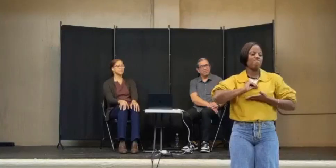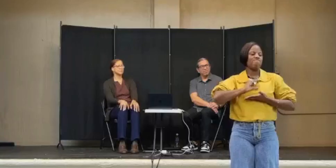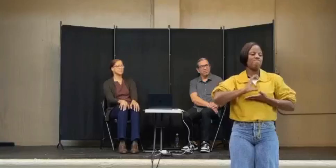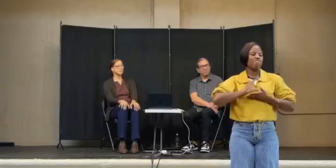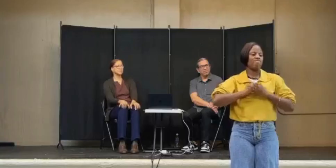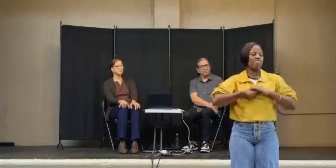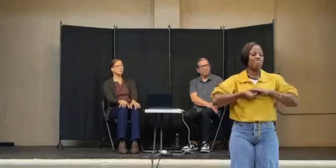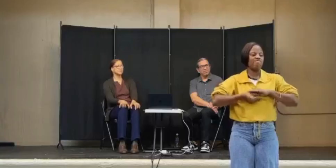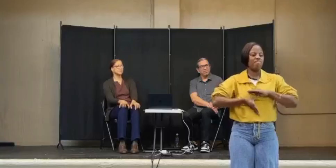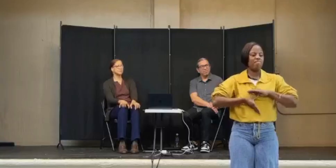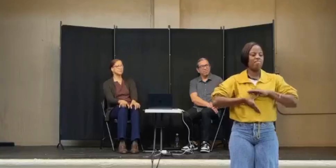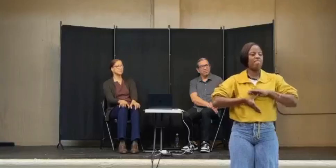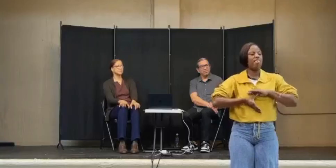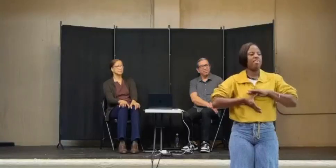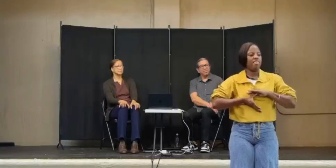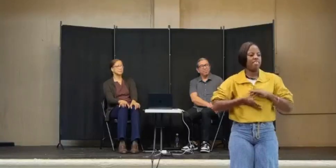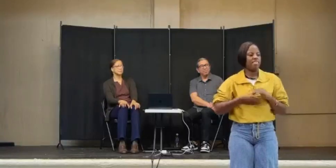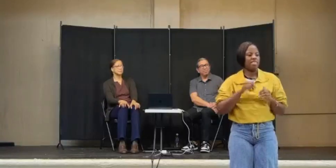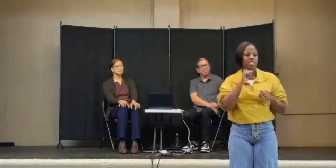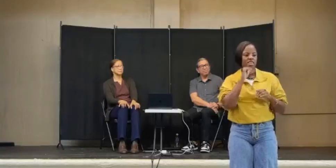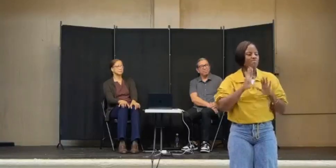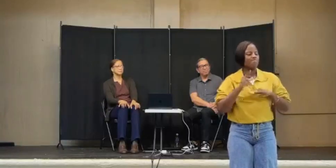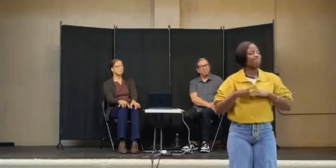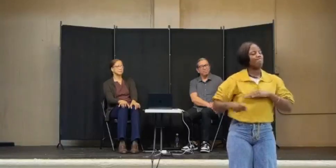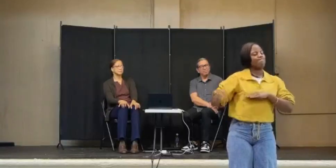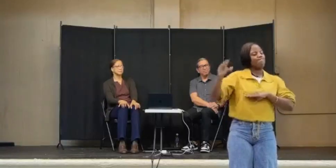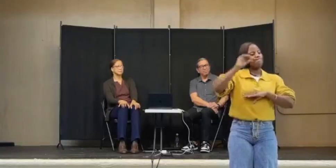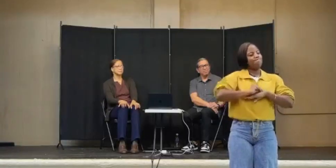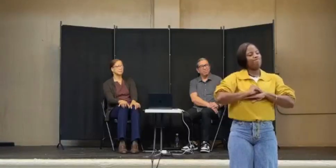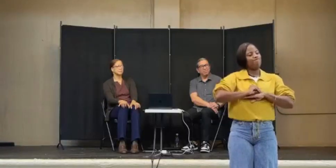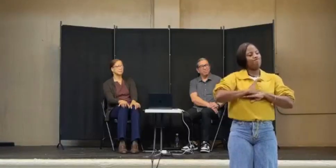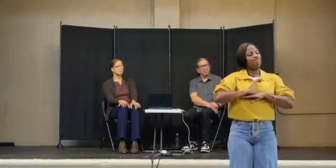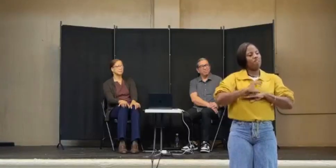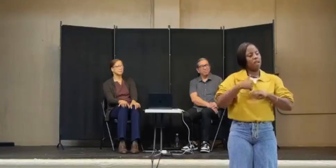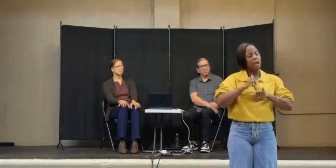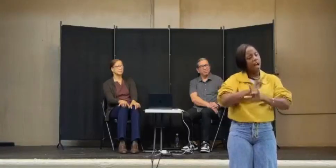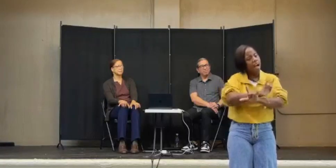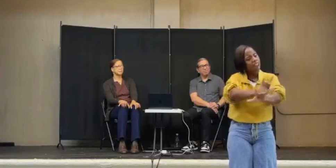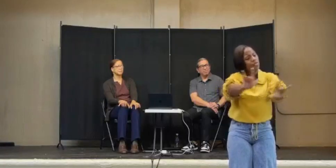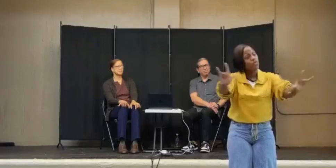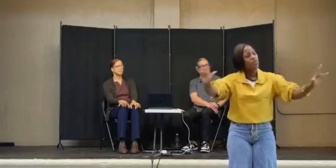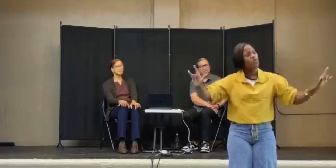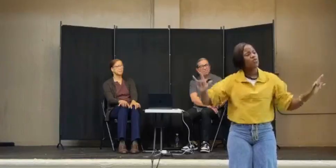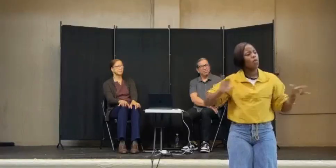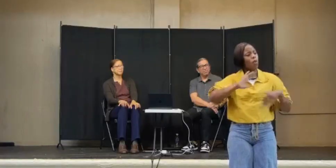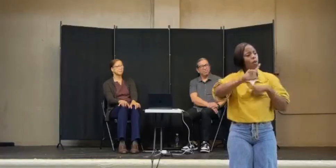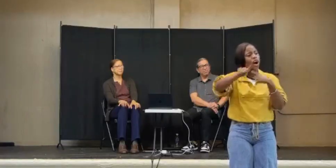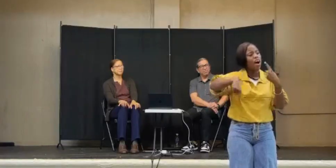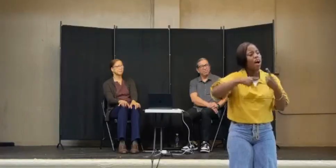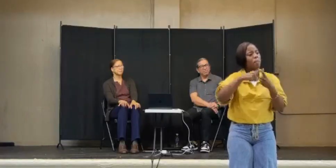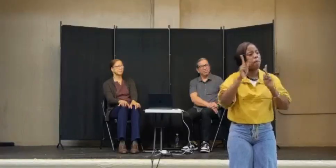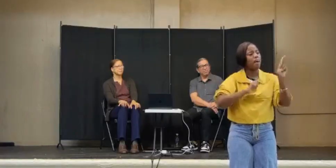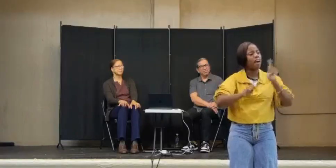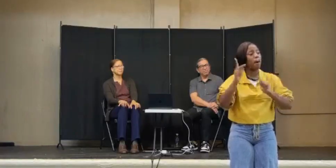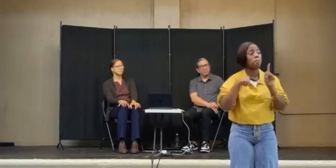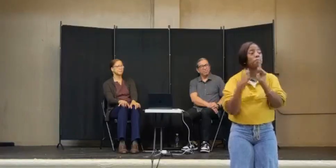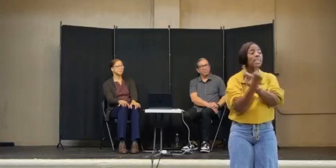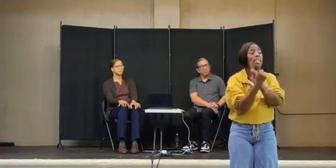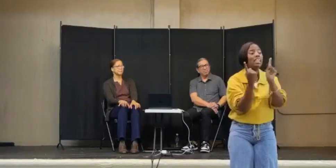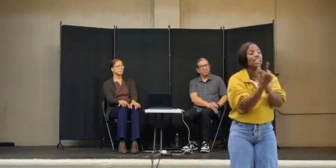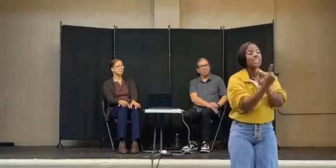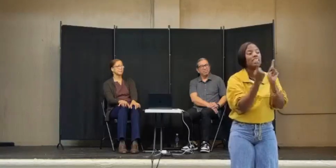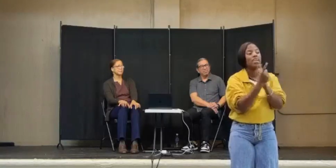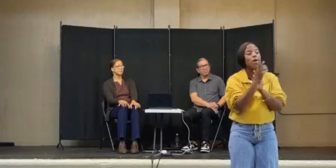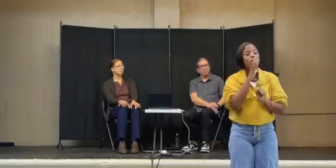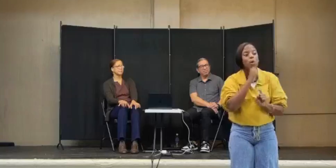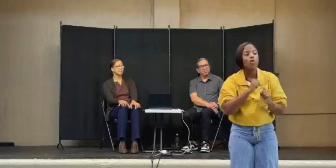I just don't want to allow myself to be really made to feel lesser than. I want to feel like I am worthy.